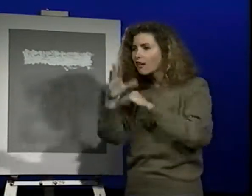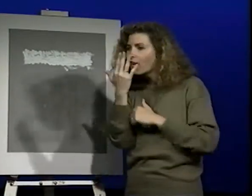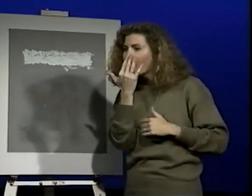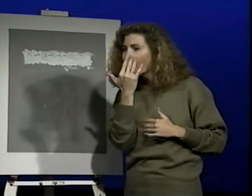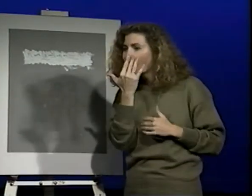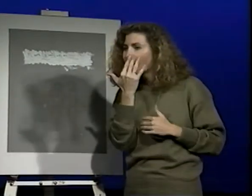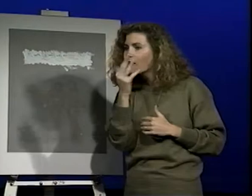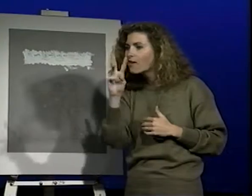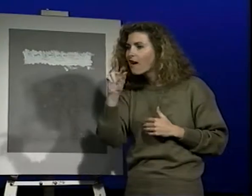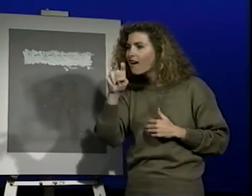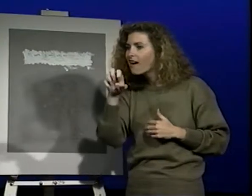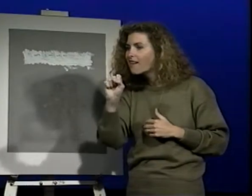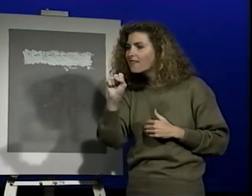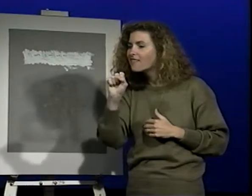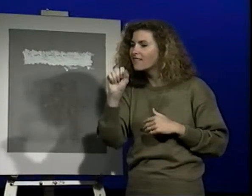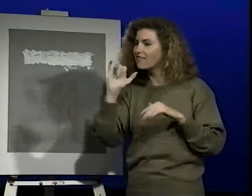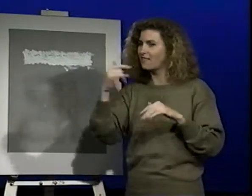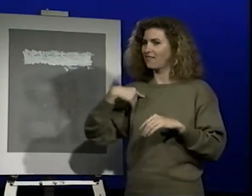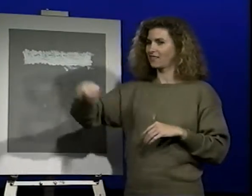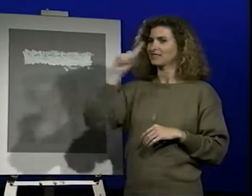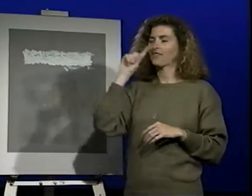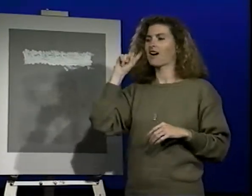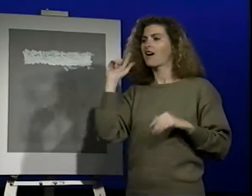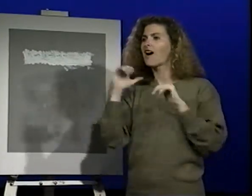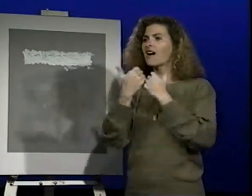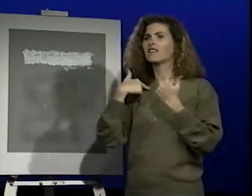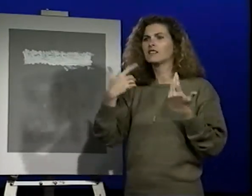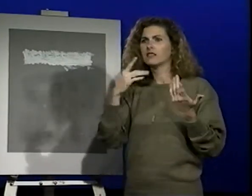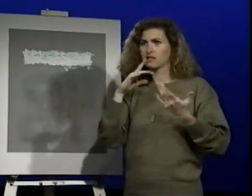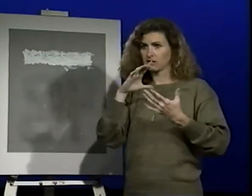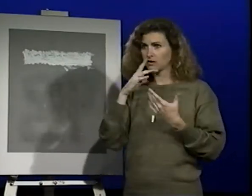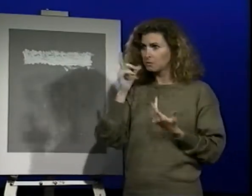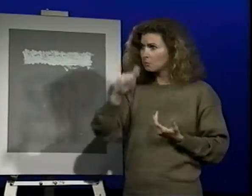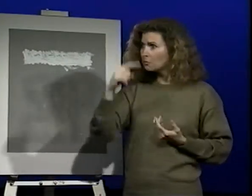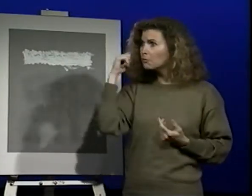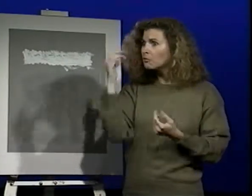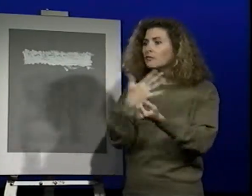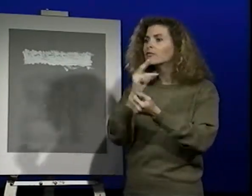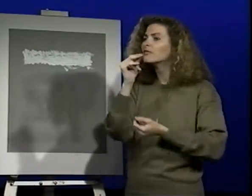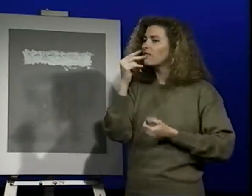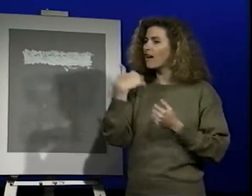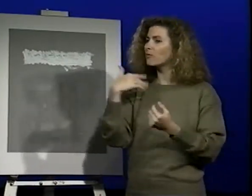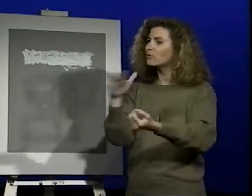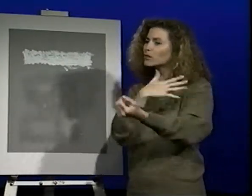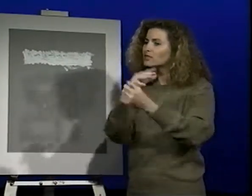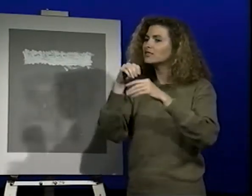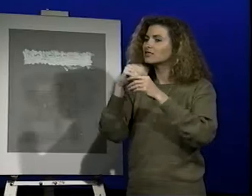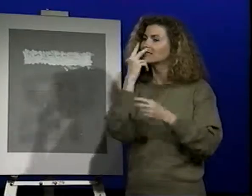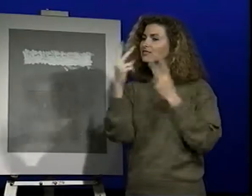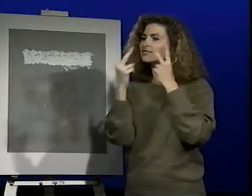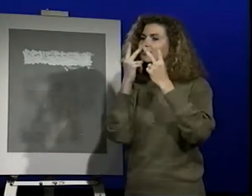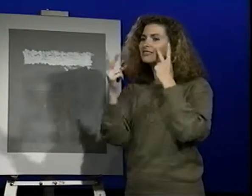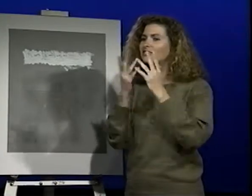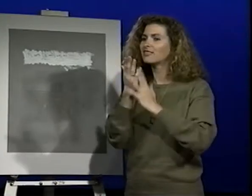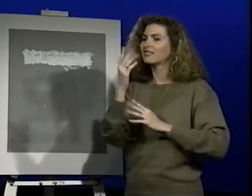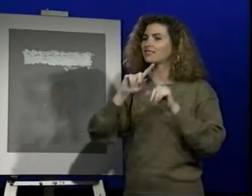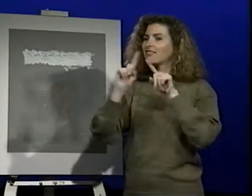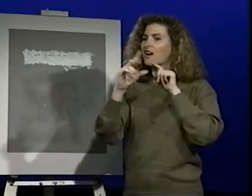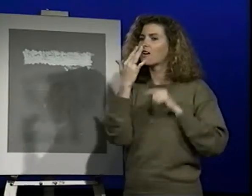artist used those notes and translated them into colored waves, expressing that music